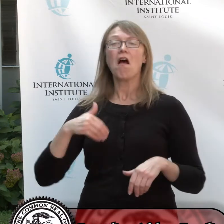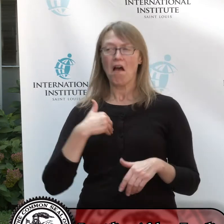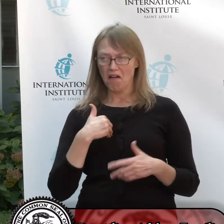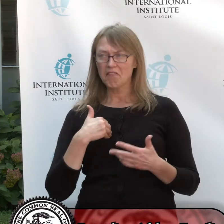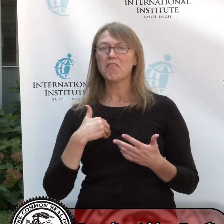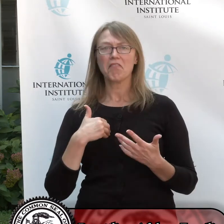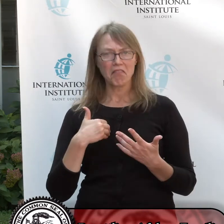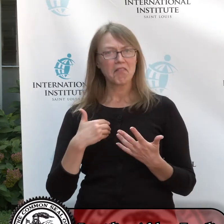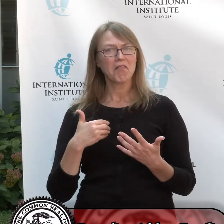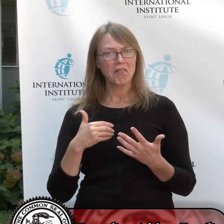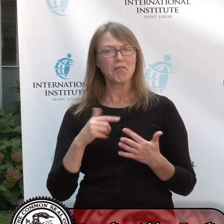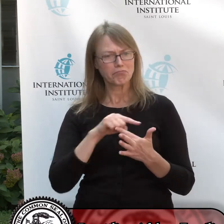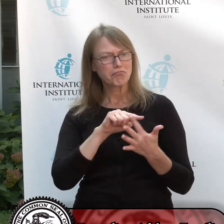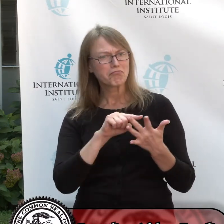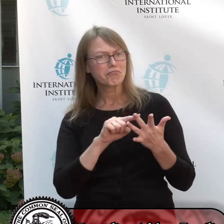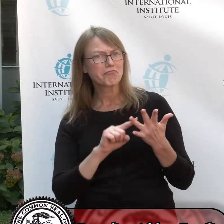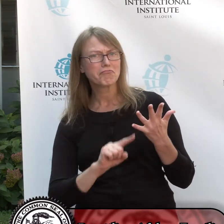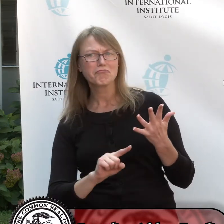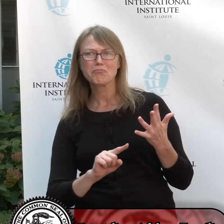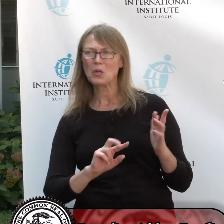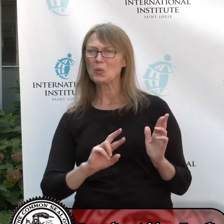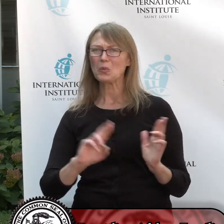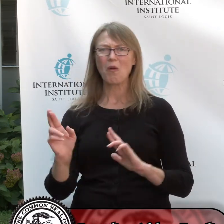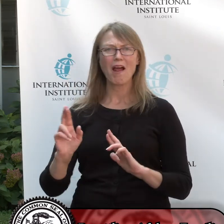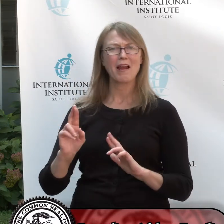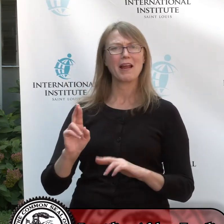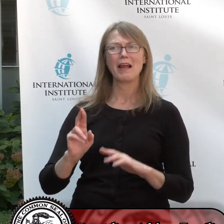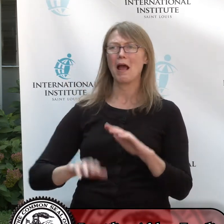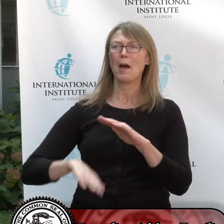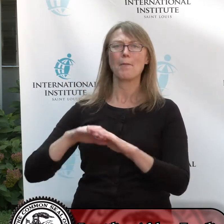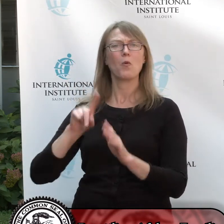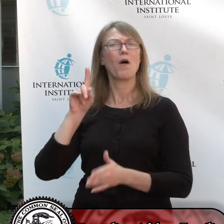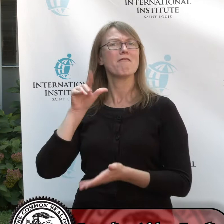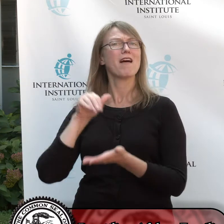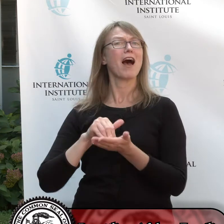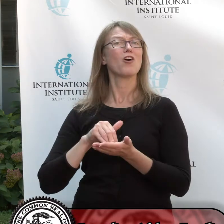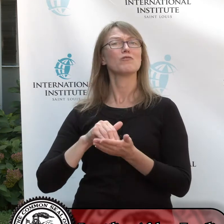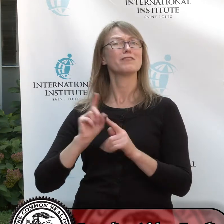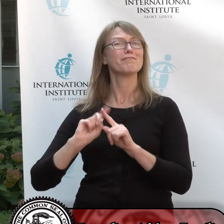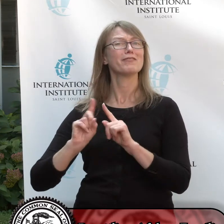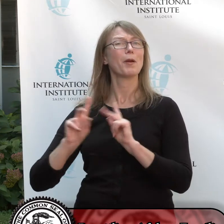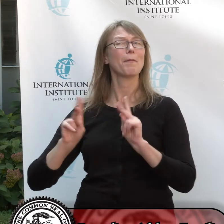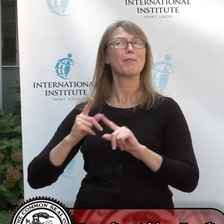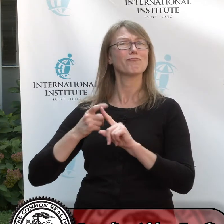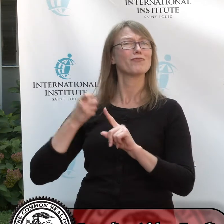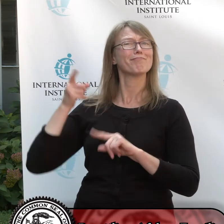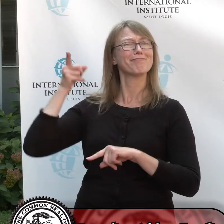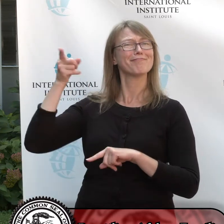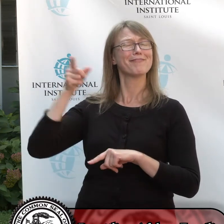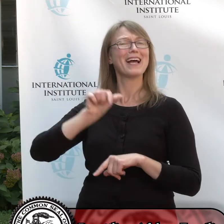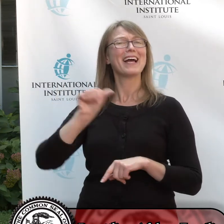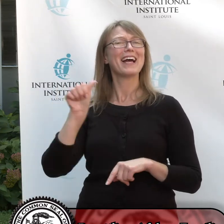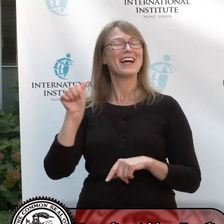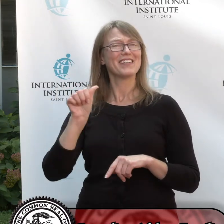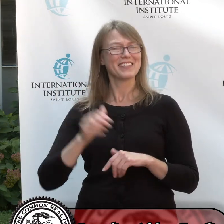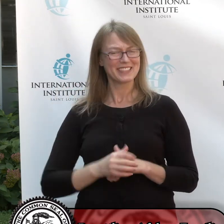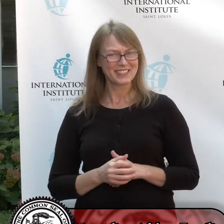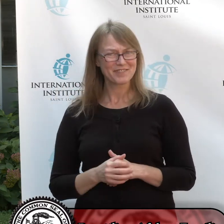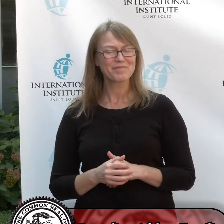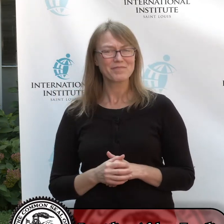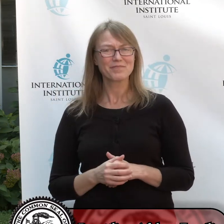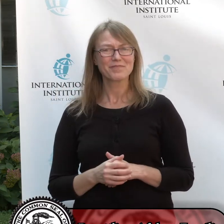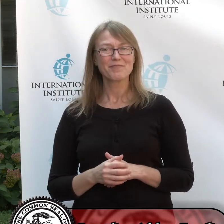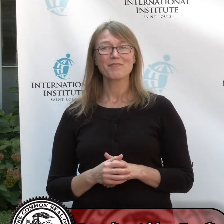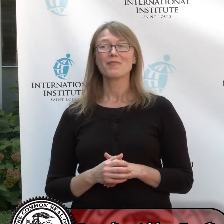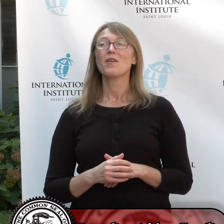as 1,000 Afghans, depending on what the circumstances are. With that, once more, I just want to